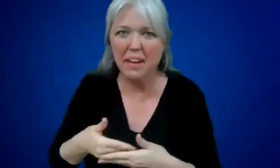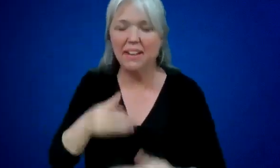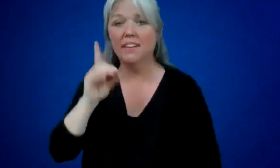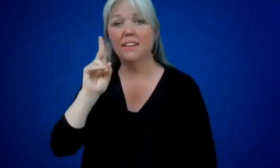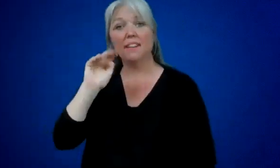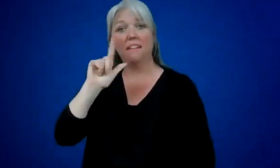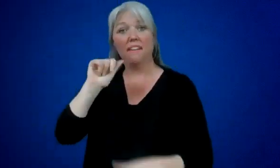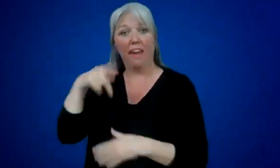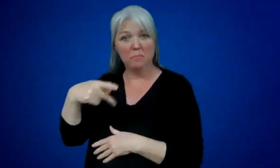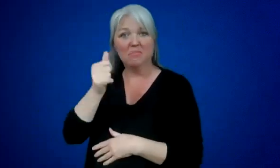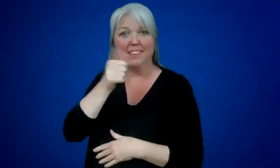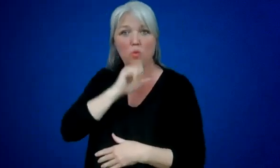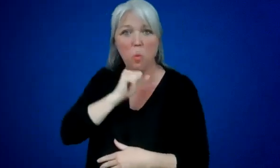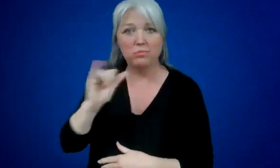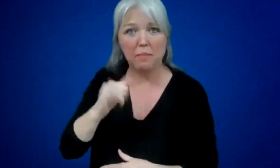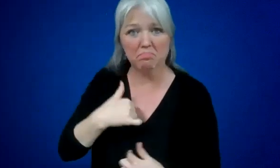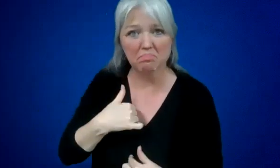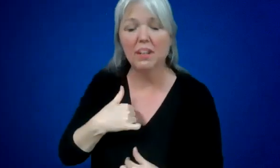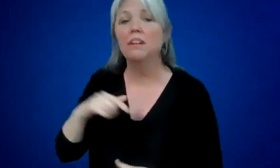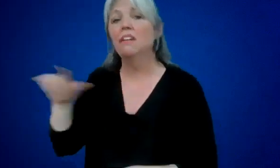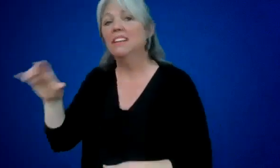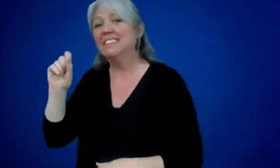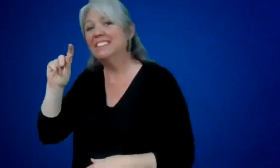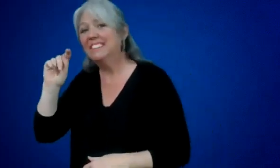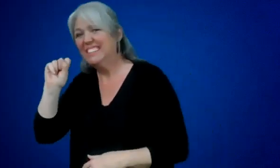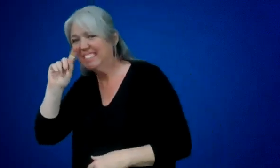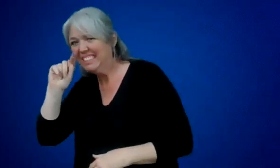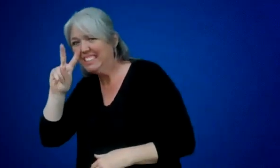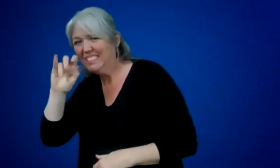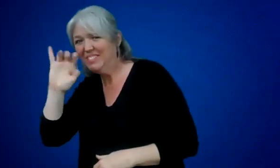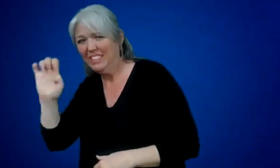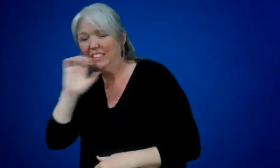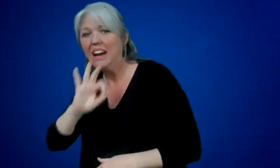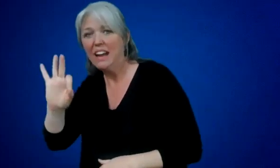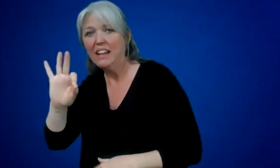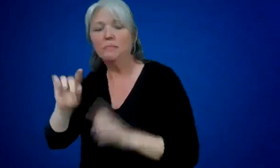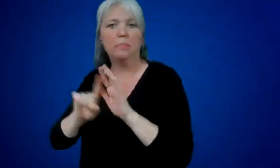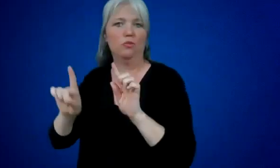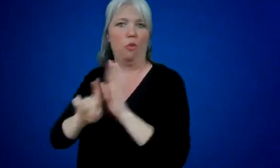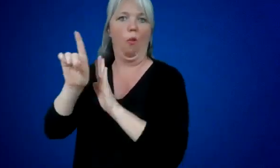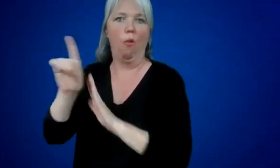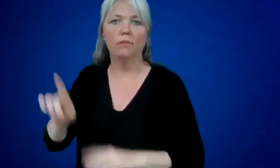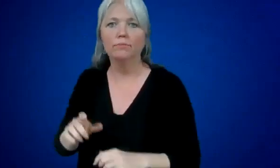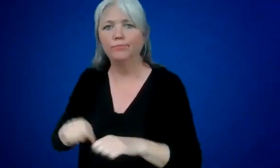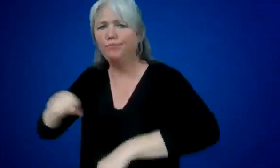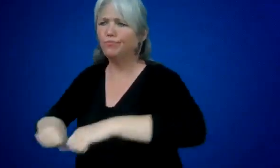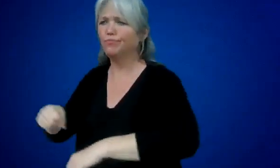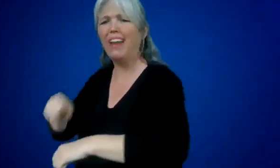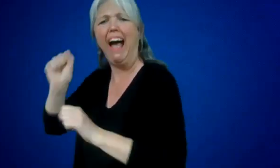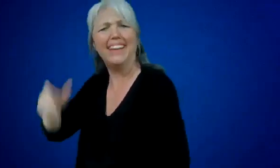years old like me, and Stevie was 9 and tall for his age. "I can hear you," I hollered